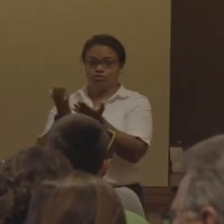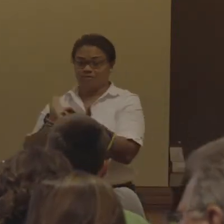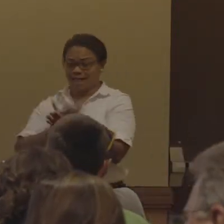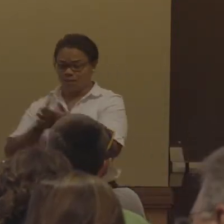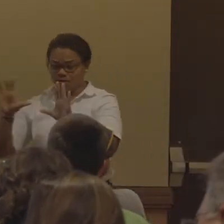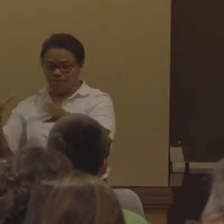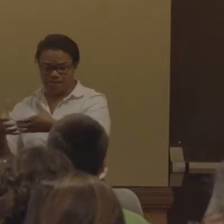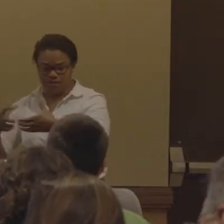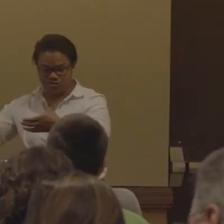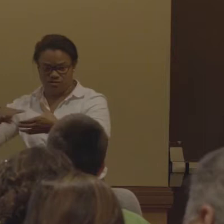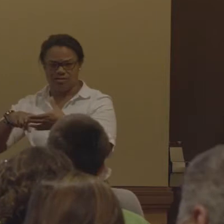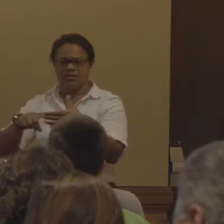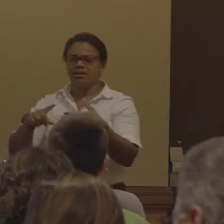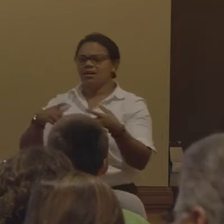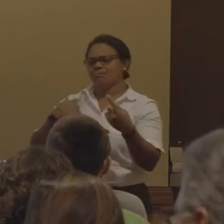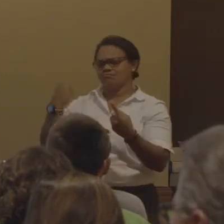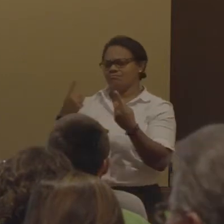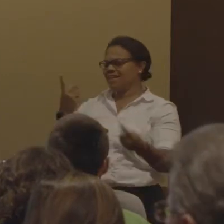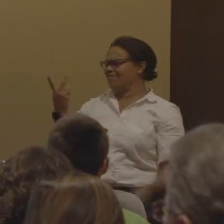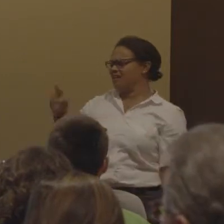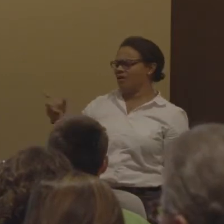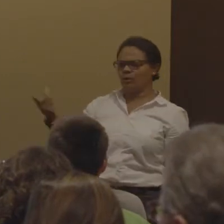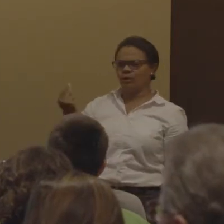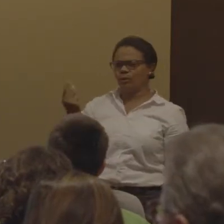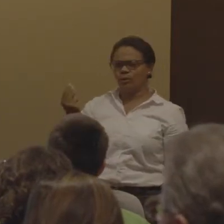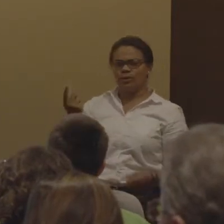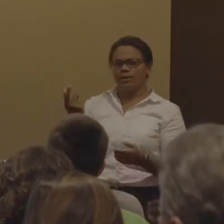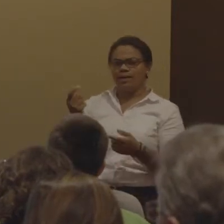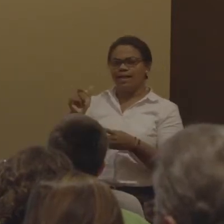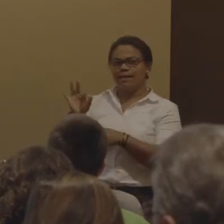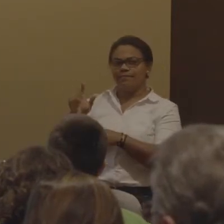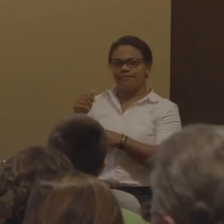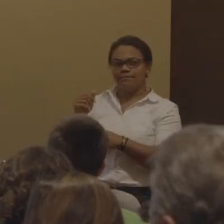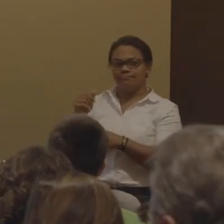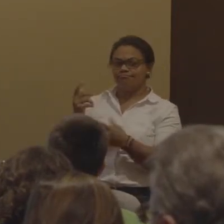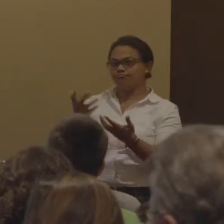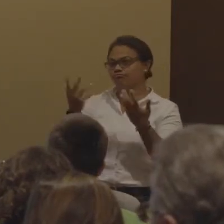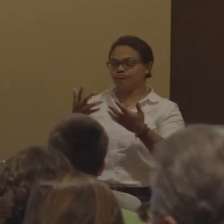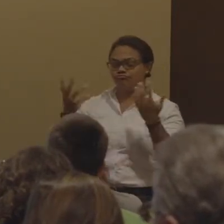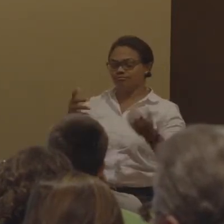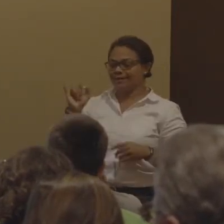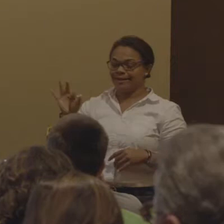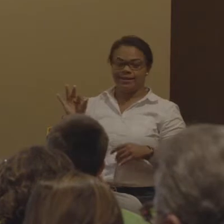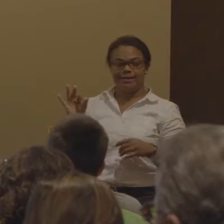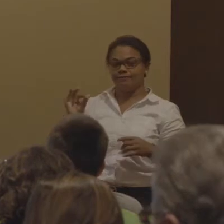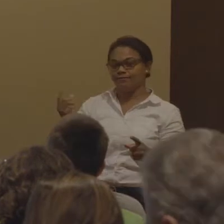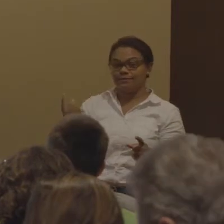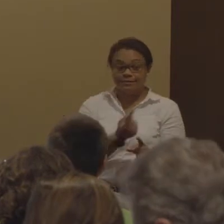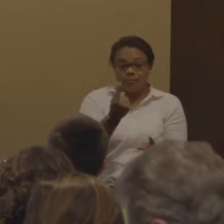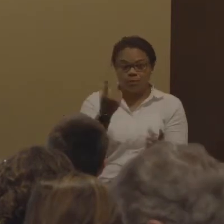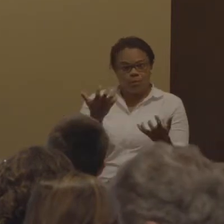all the vendors. What are you guys doing to where if one of our wanted to do